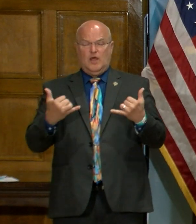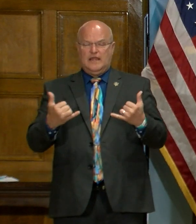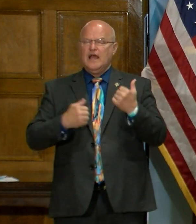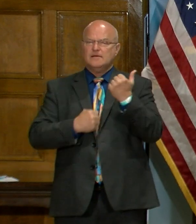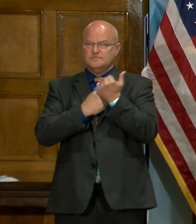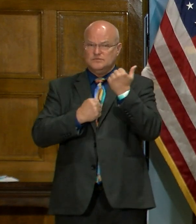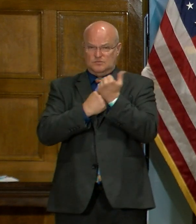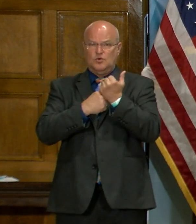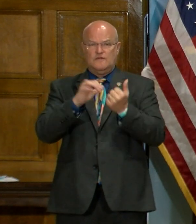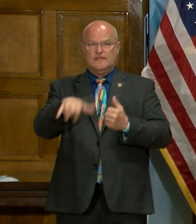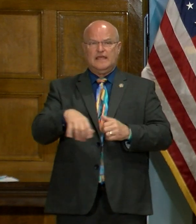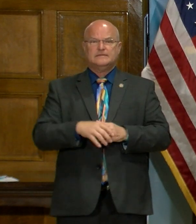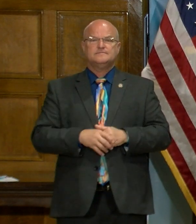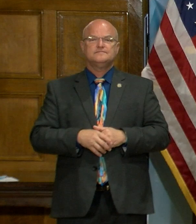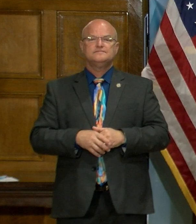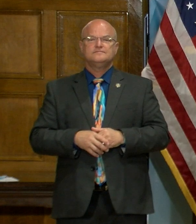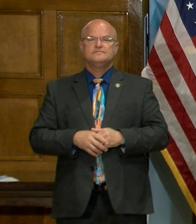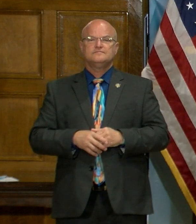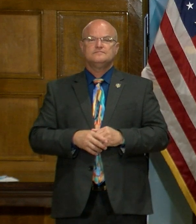fully supportive of that.